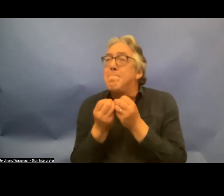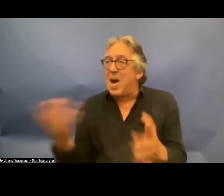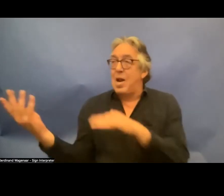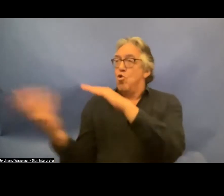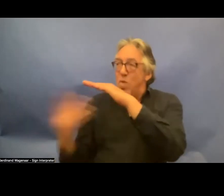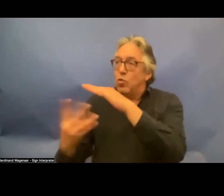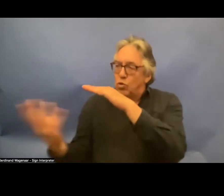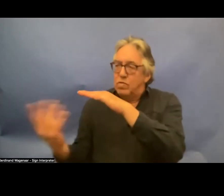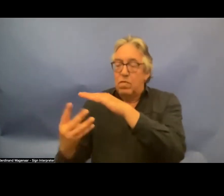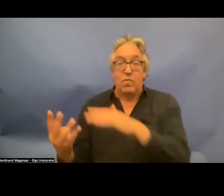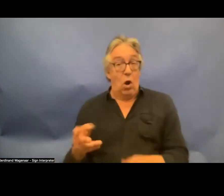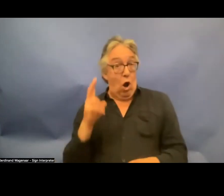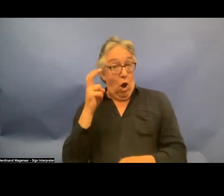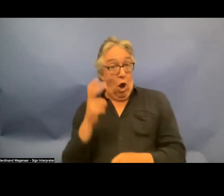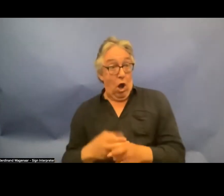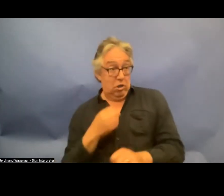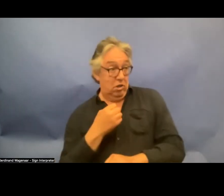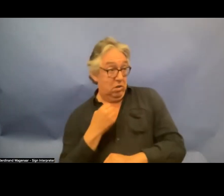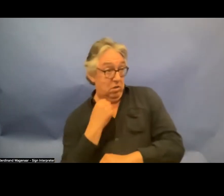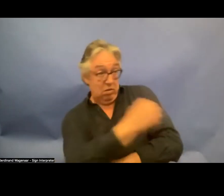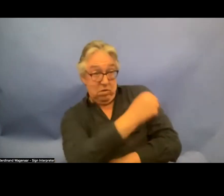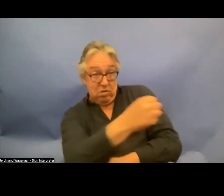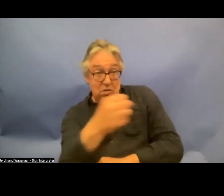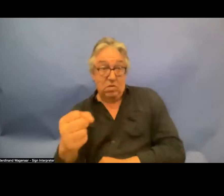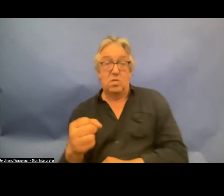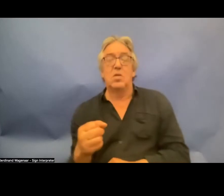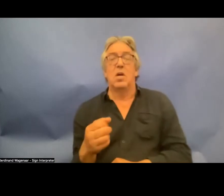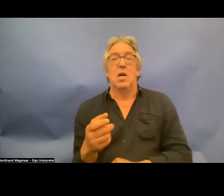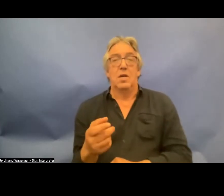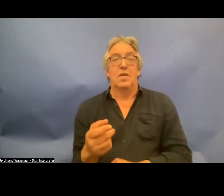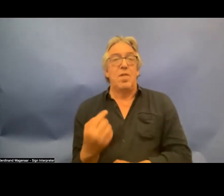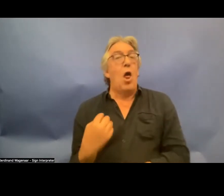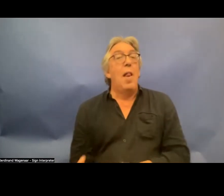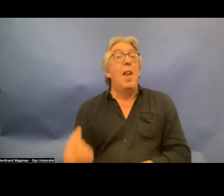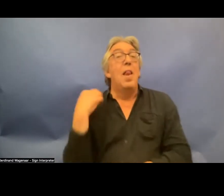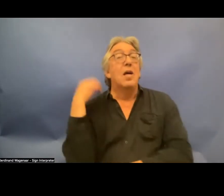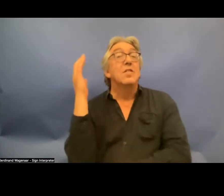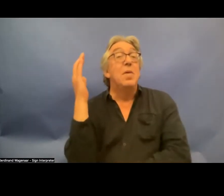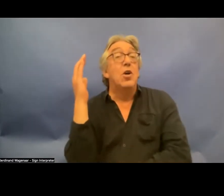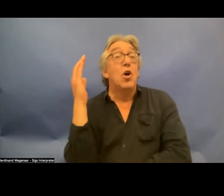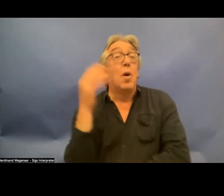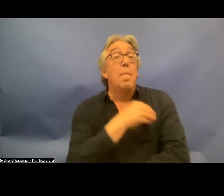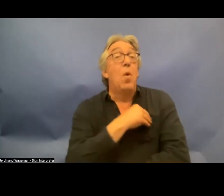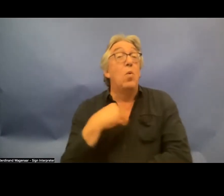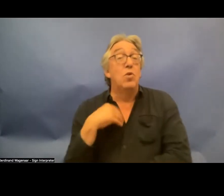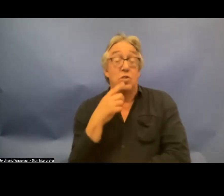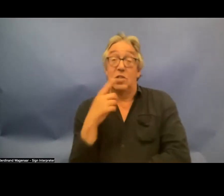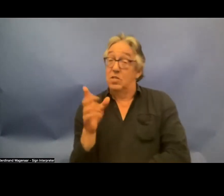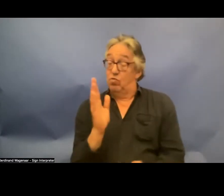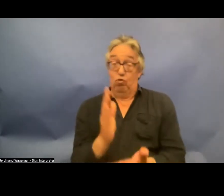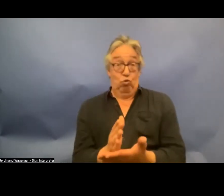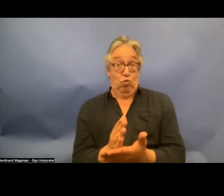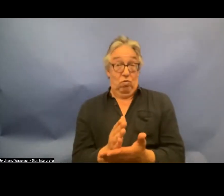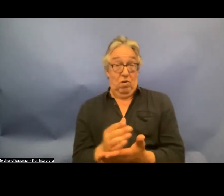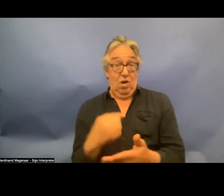arrange. And my Polish previous speaker said it right. We will have a housing issue. It is a housing problem.